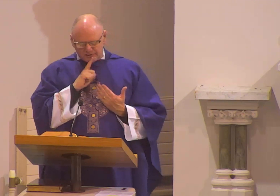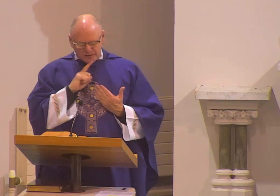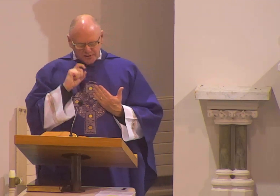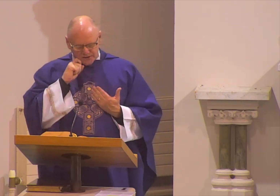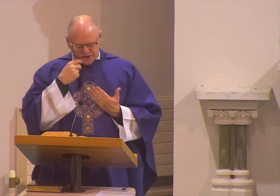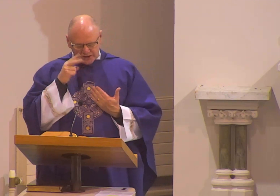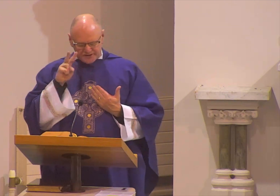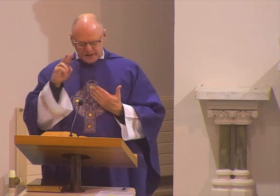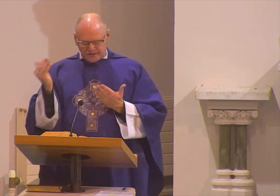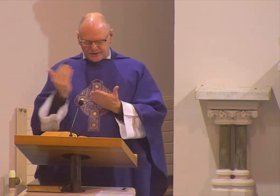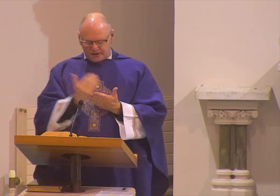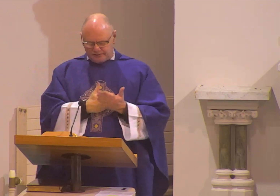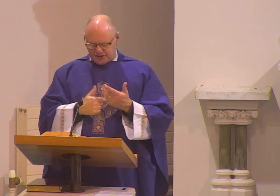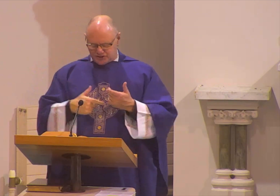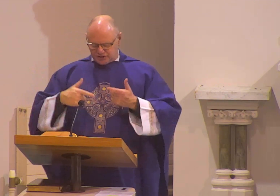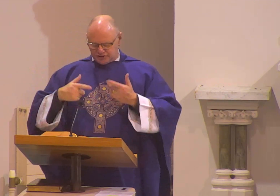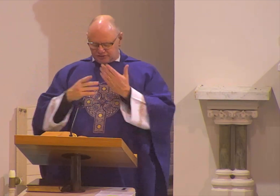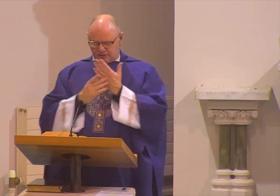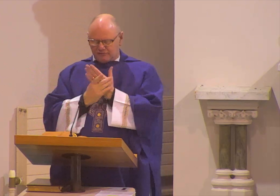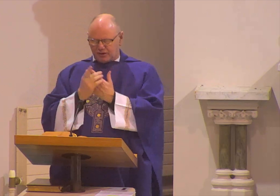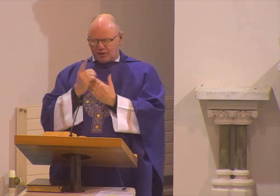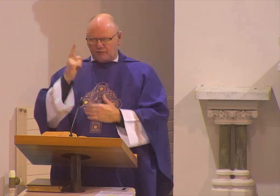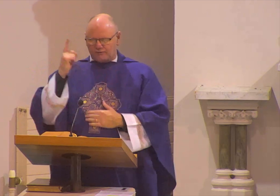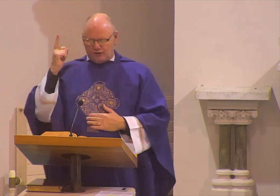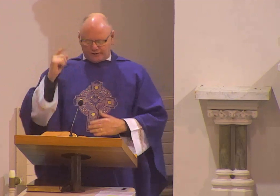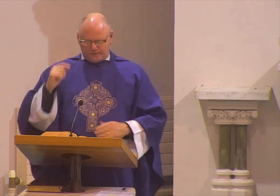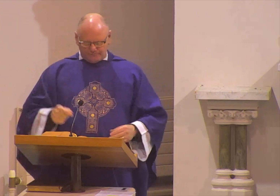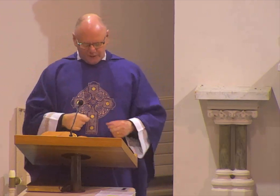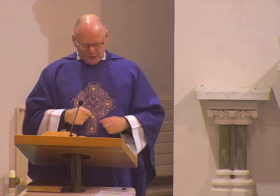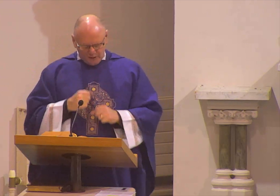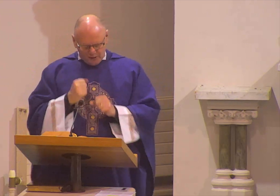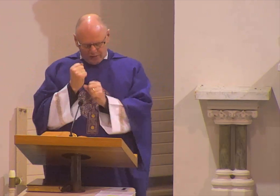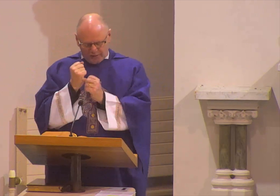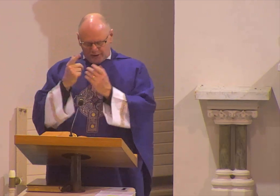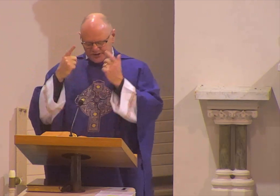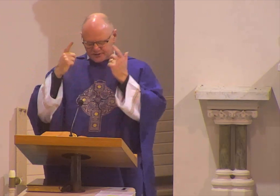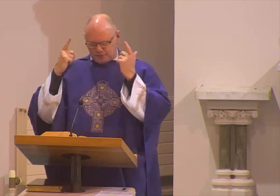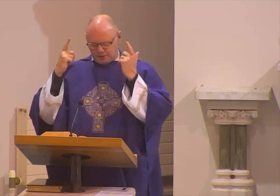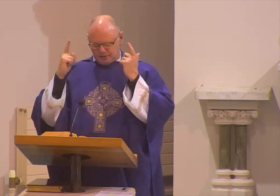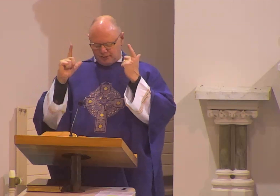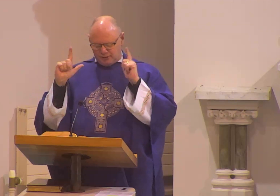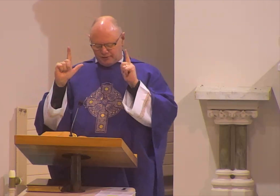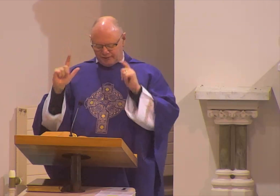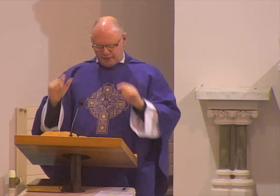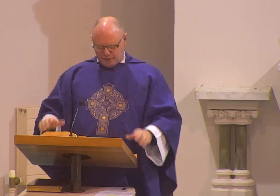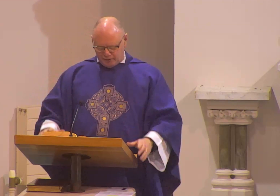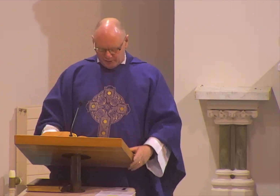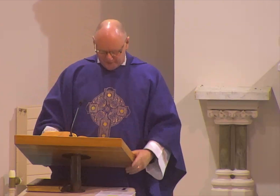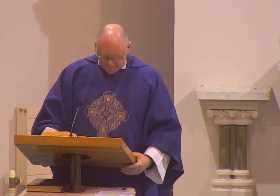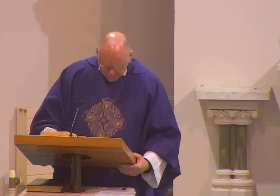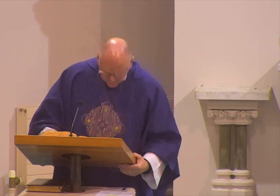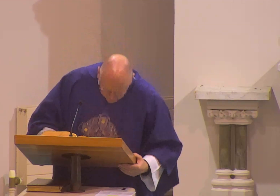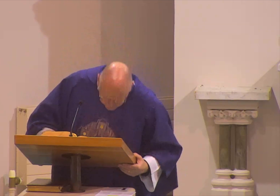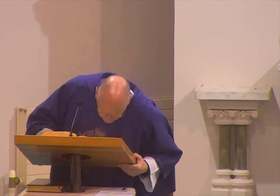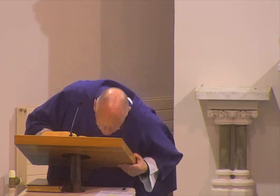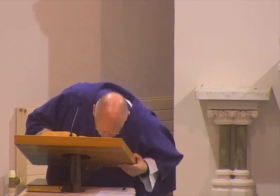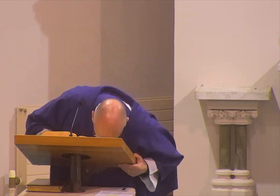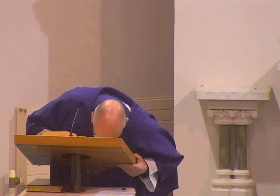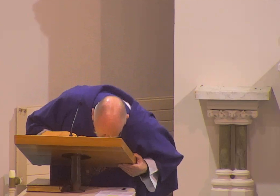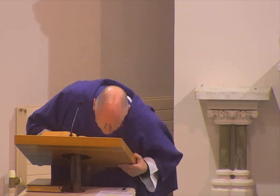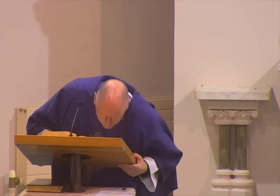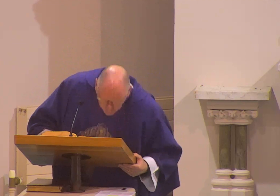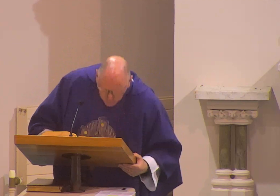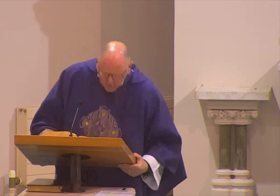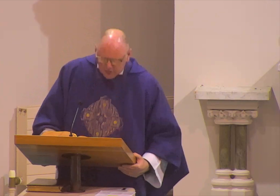mankind shall see the salvation of God. The Gospel of the Lord.